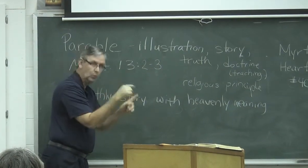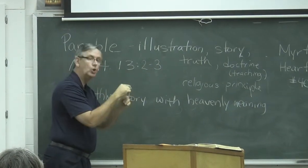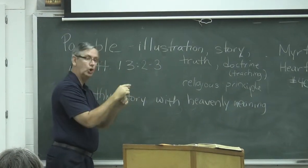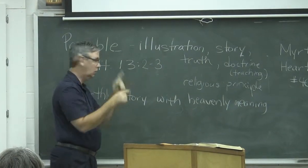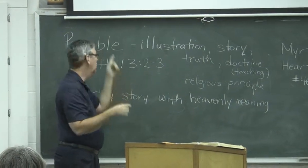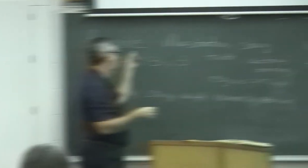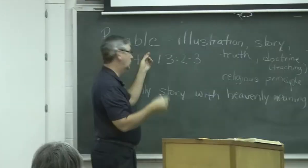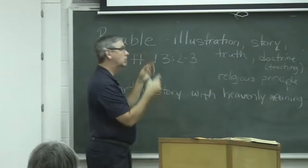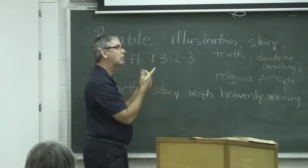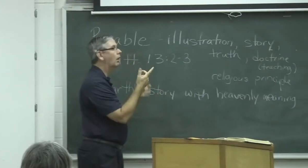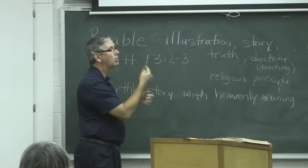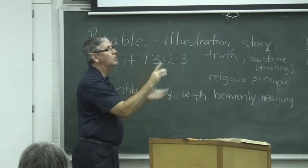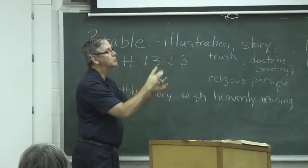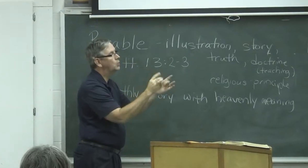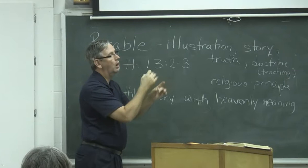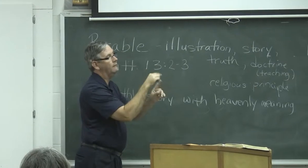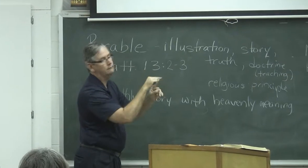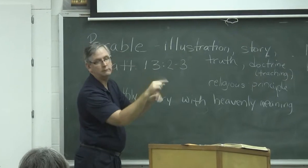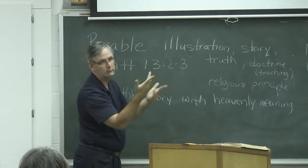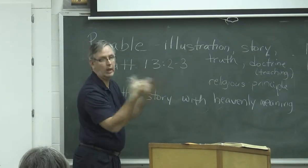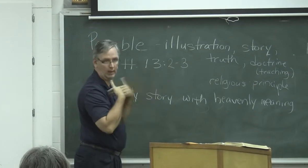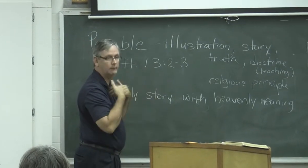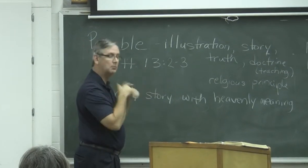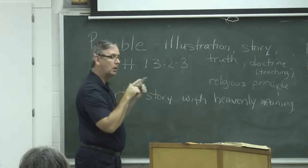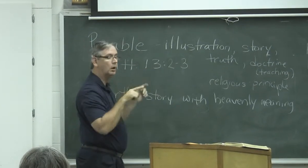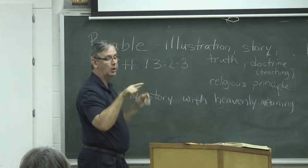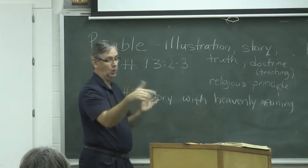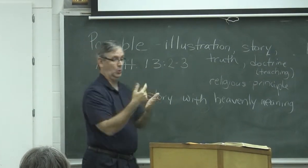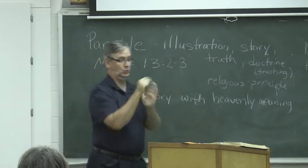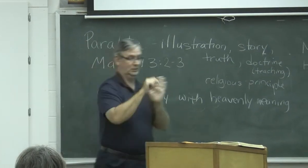there's other parables. The story of something.